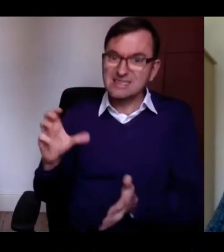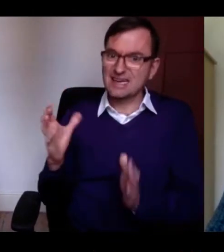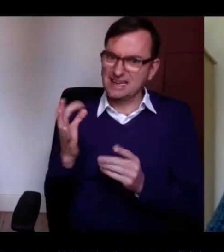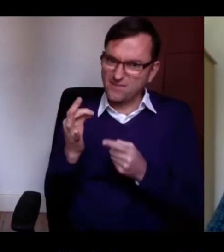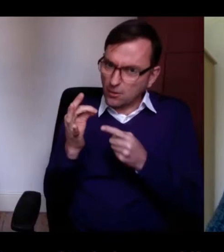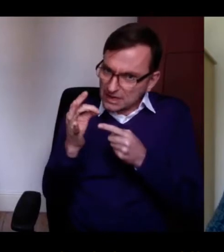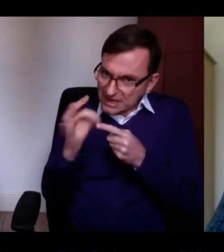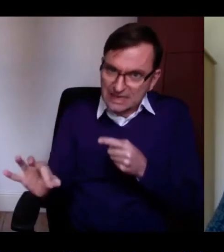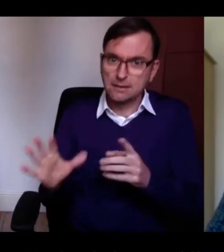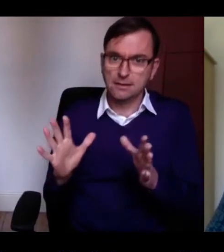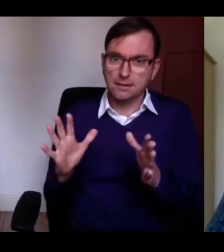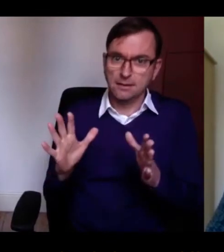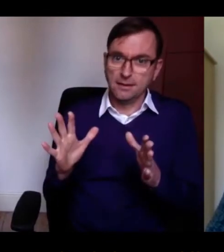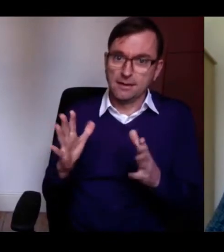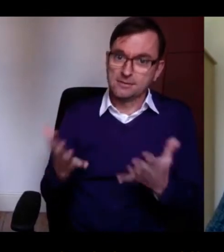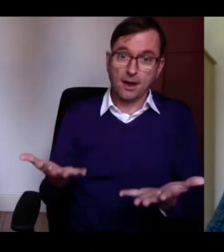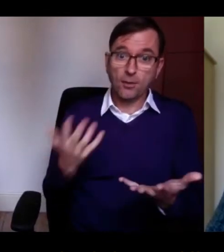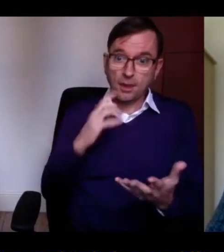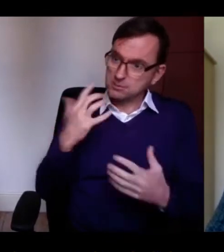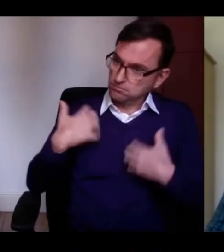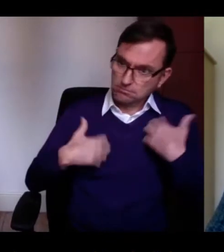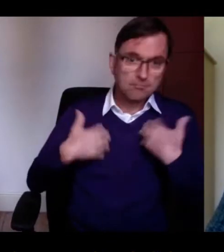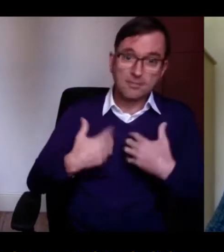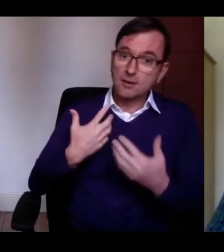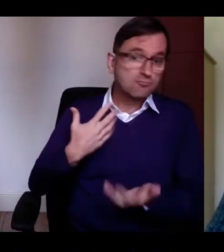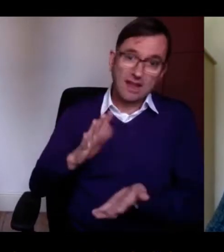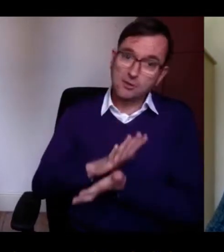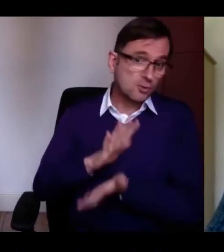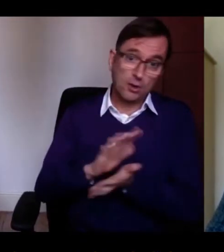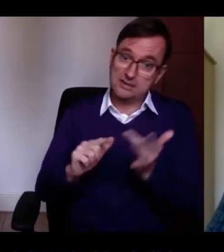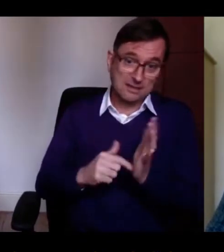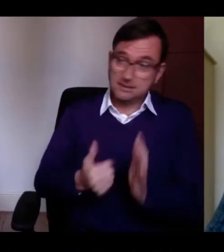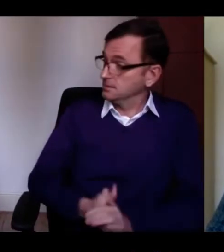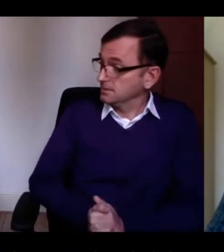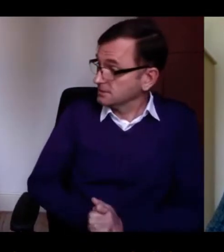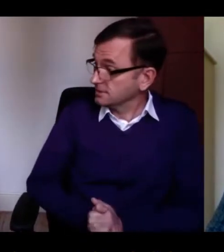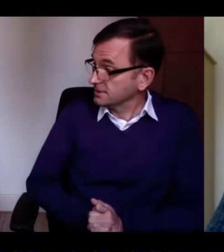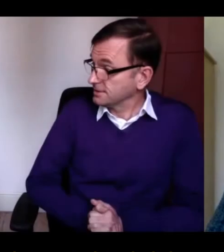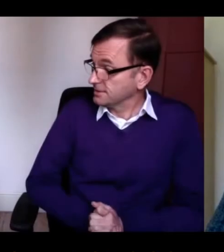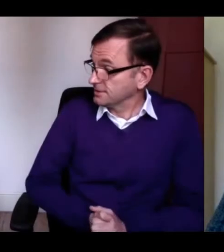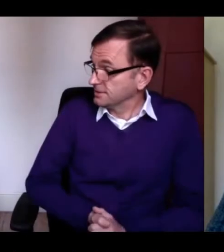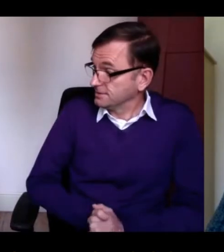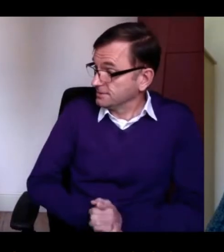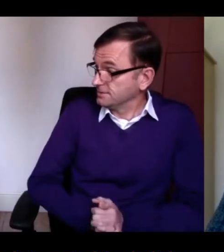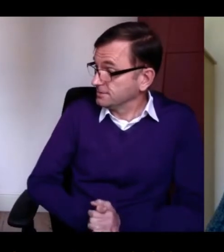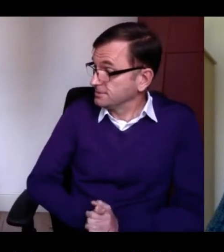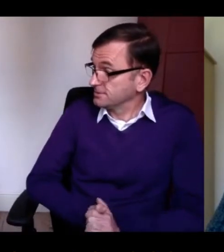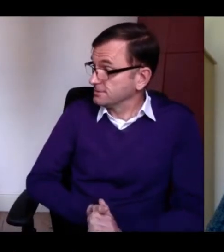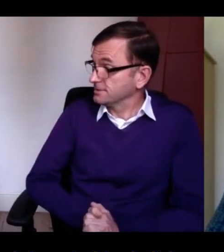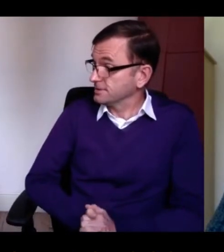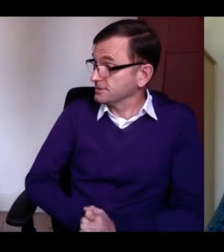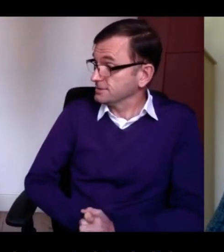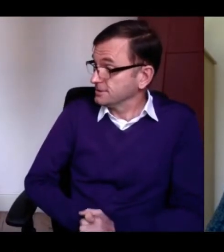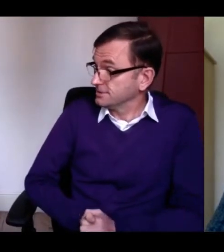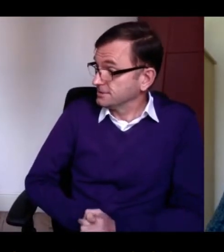niche area in the scene. And I was interested to do it, because I wanted to see